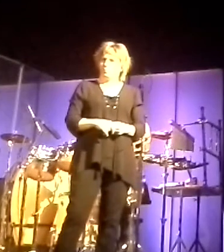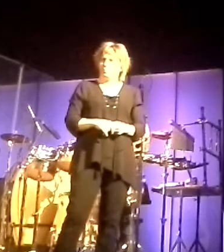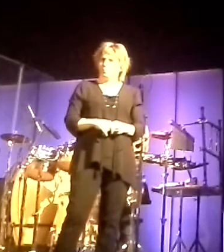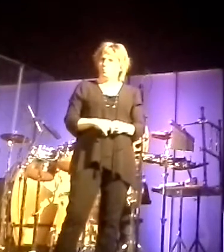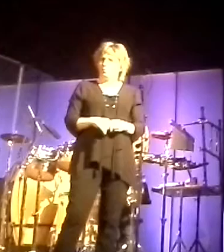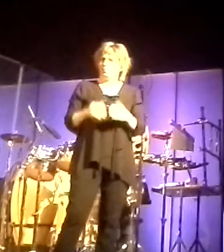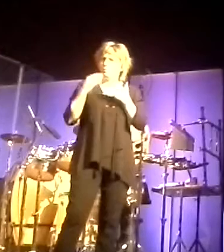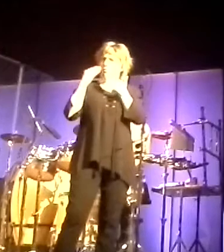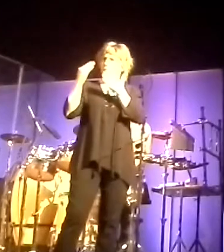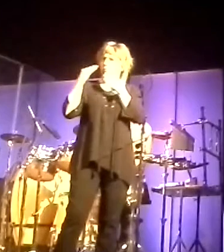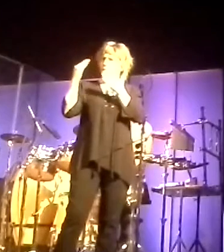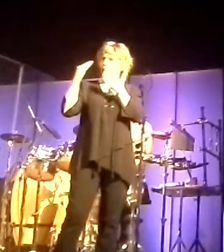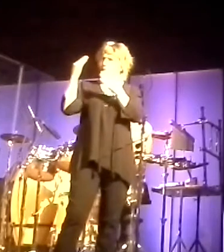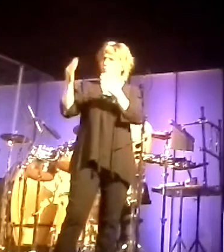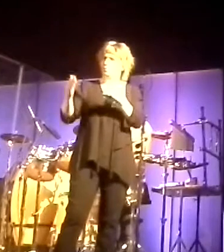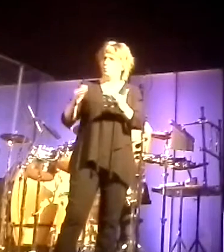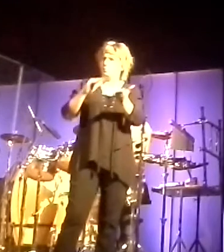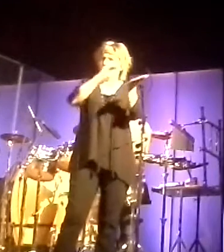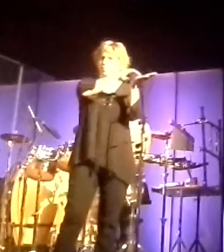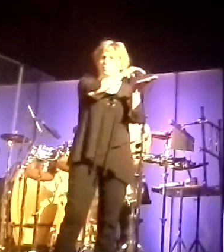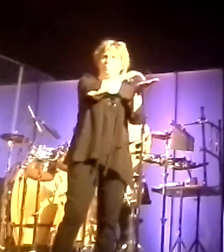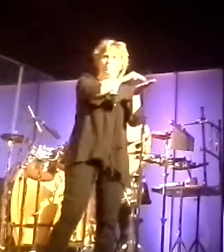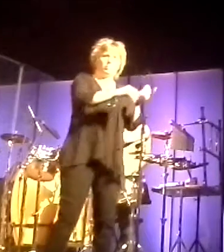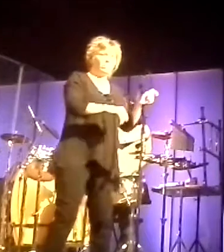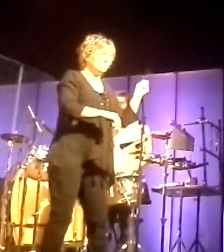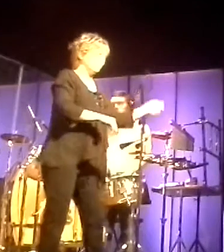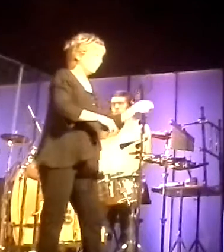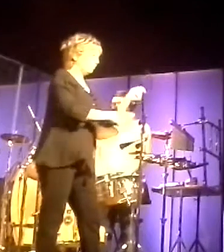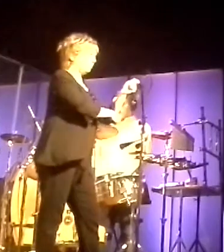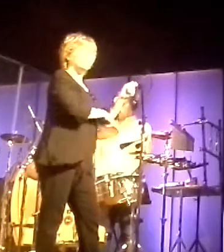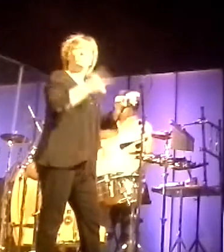Thank you that your mercy triumphs over judgment.